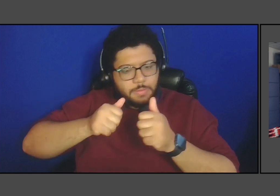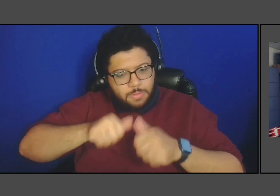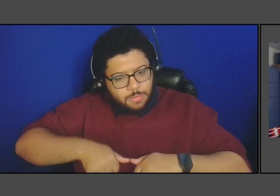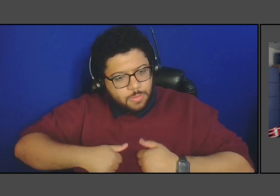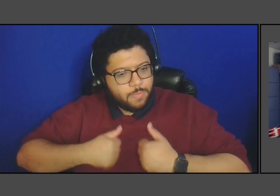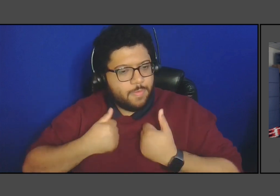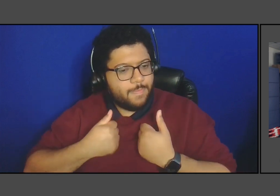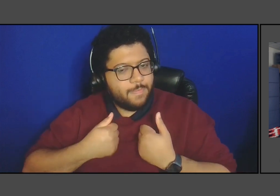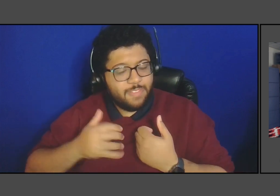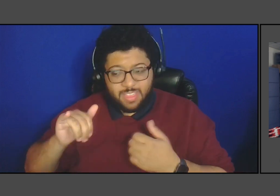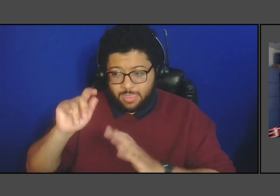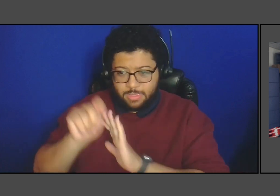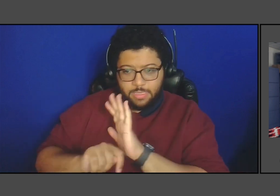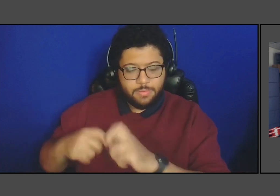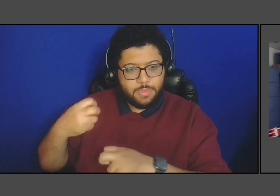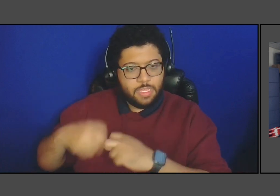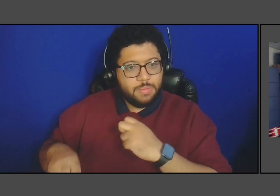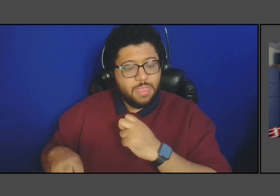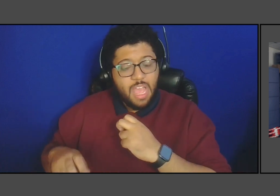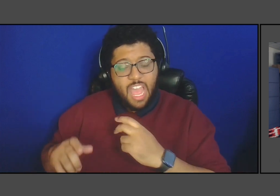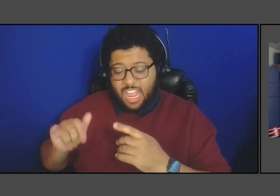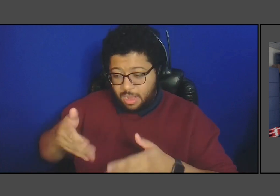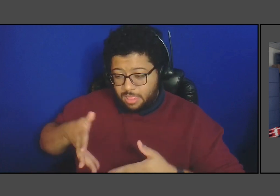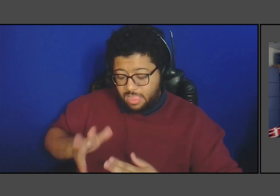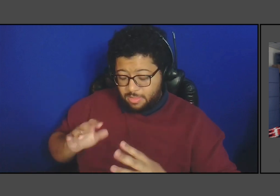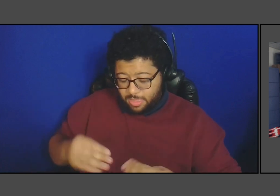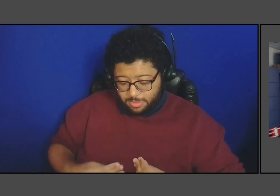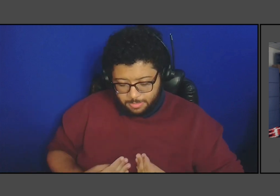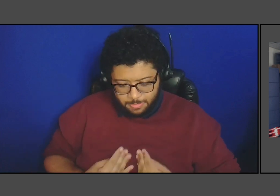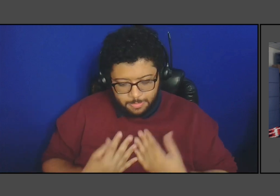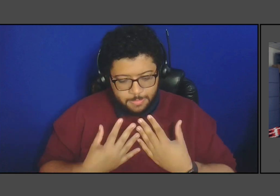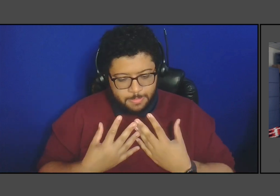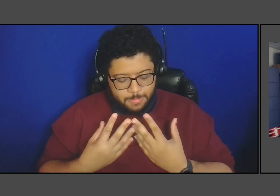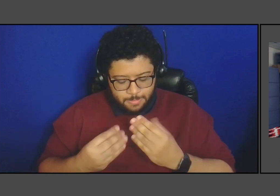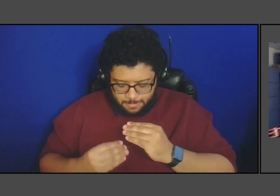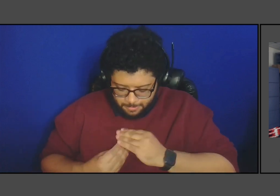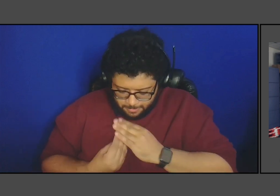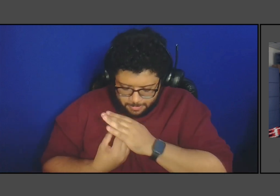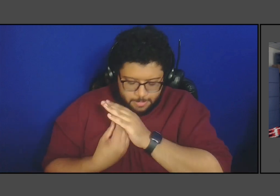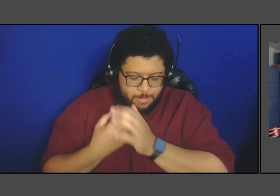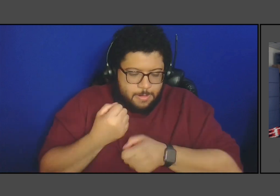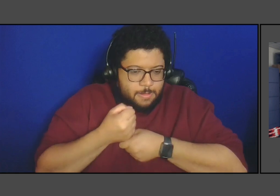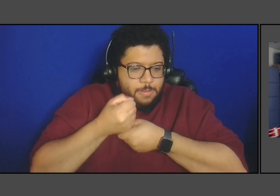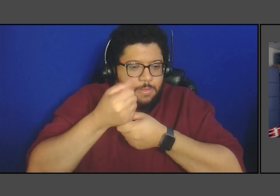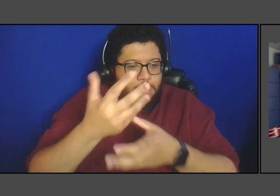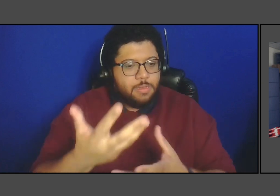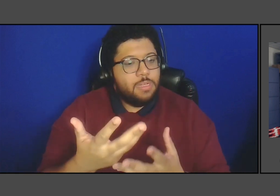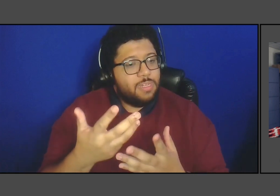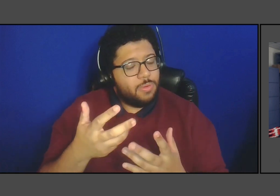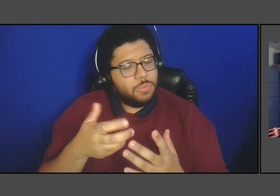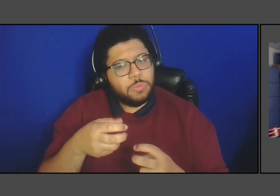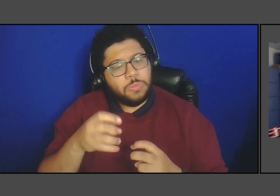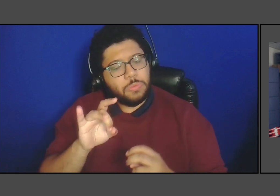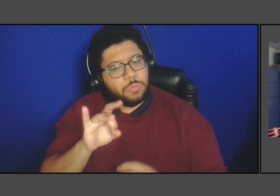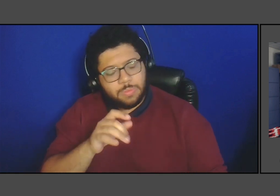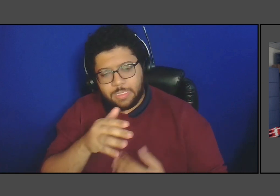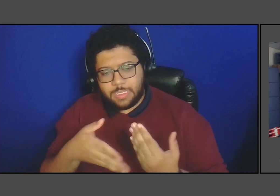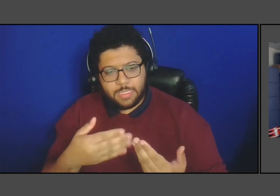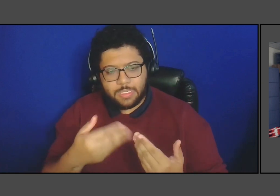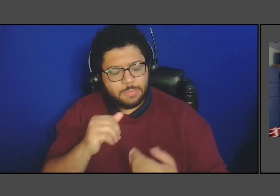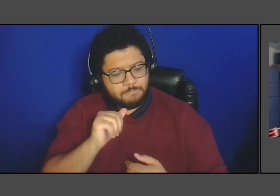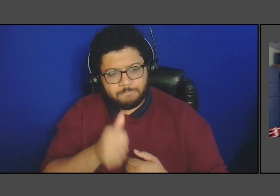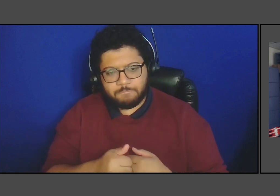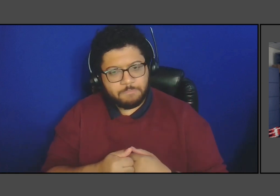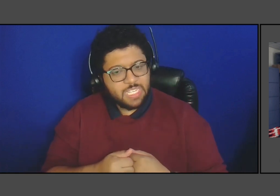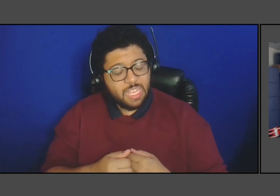allow that to emerge within us, and it is more powerful. It is more powerful than any man-made laws,